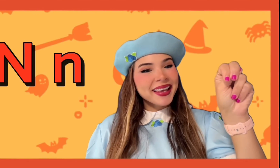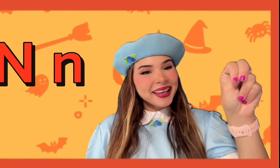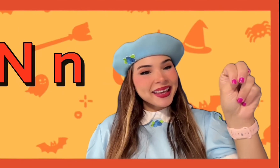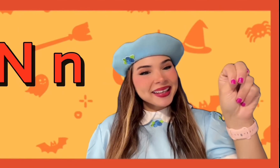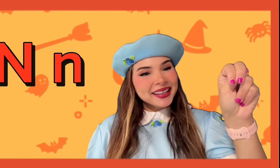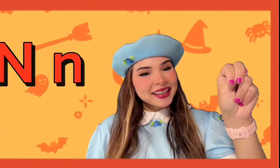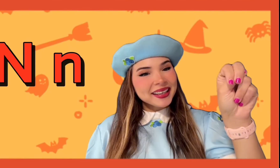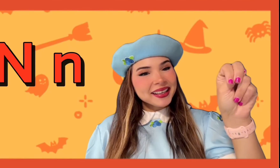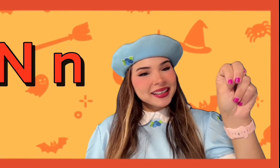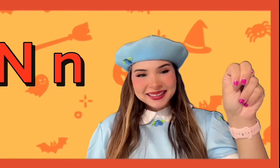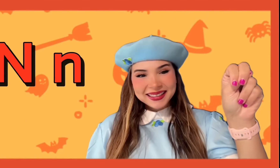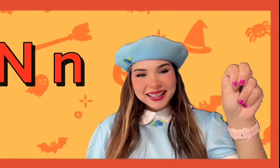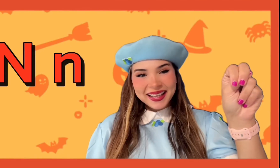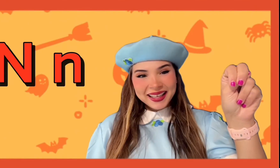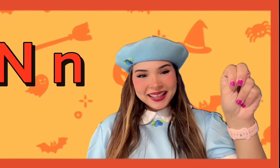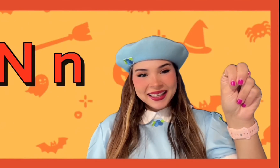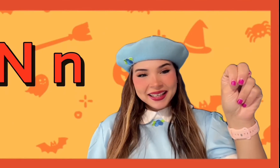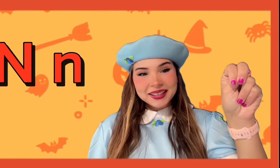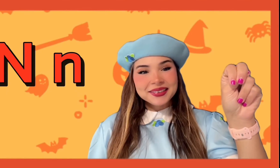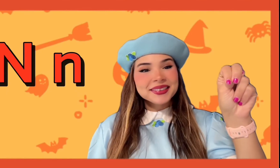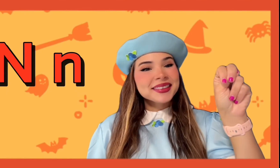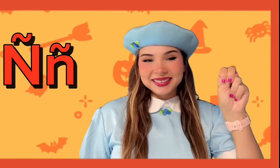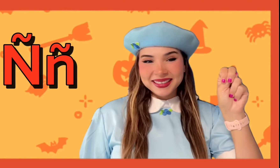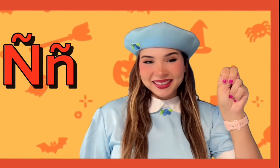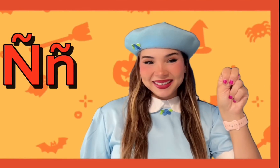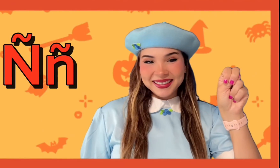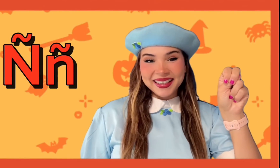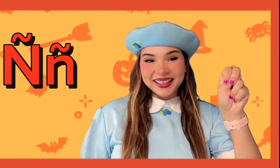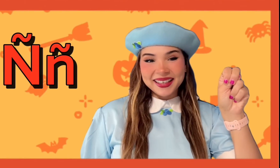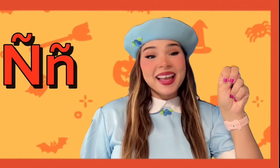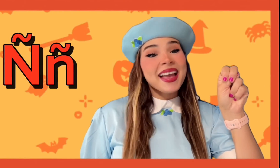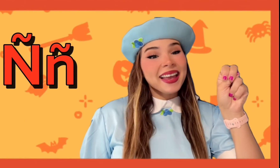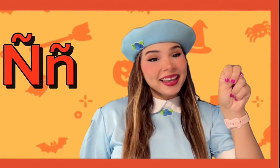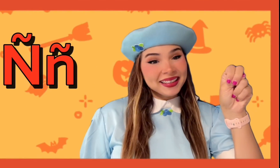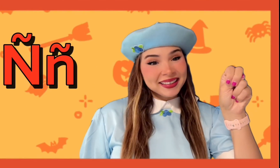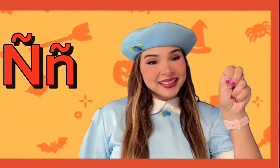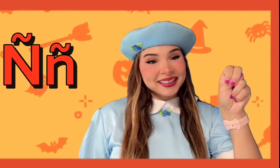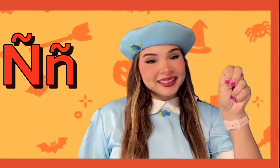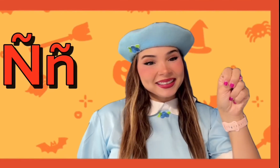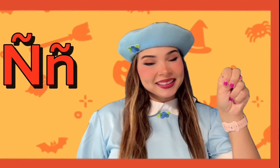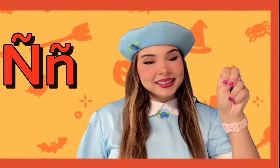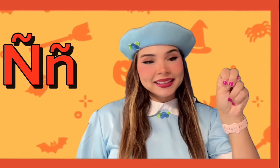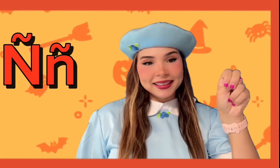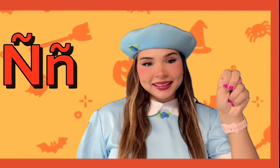N, N. N, N.